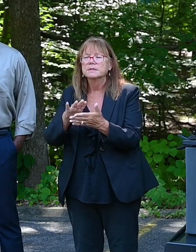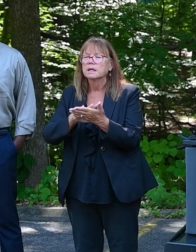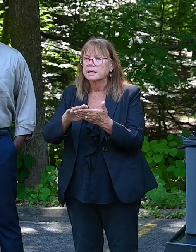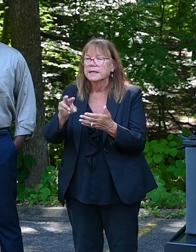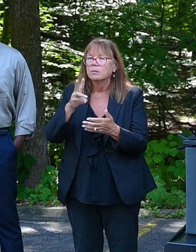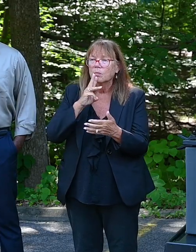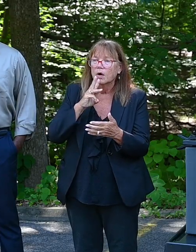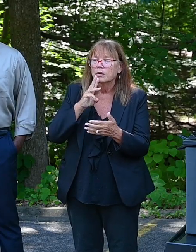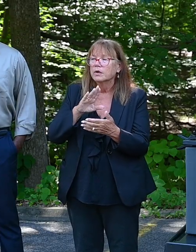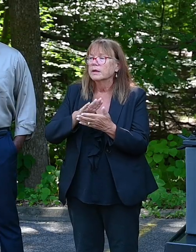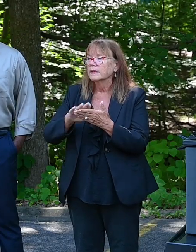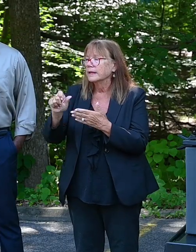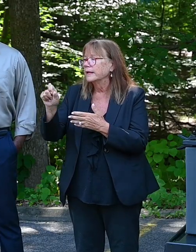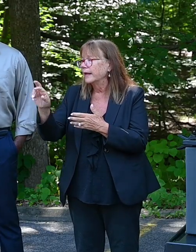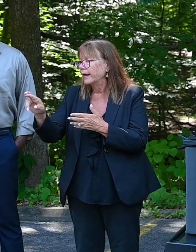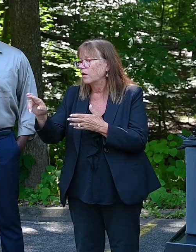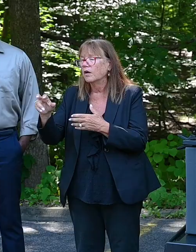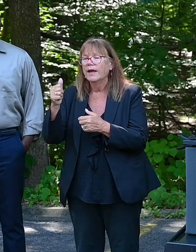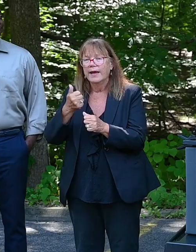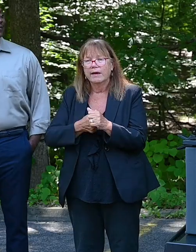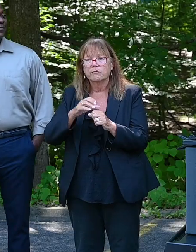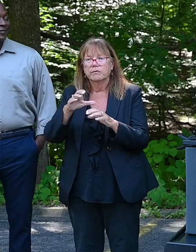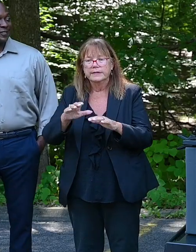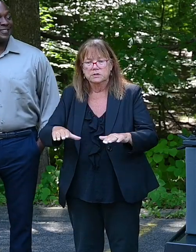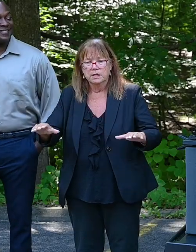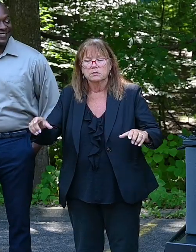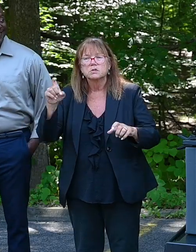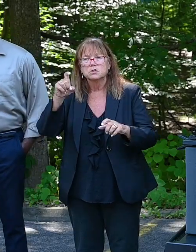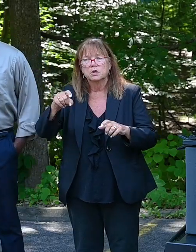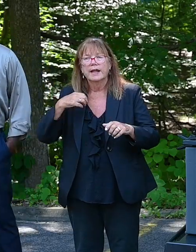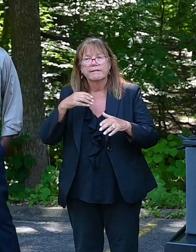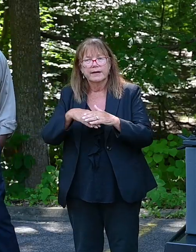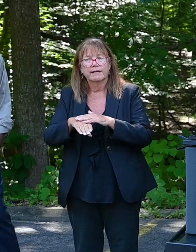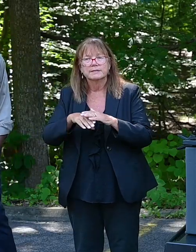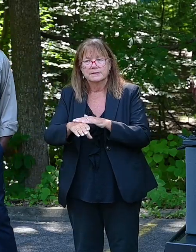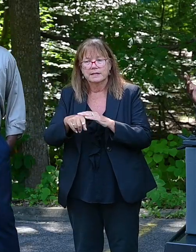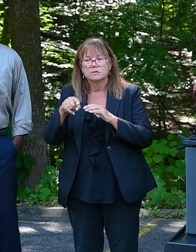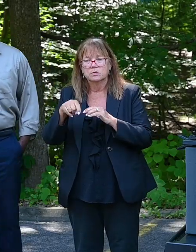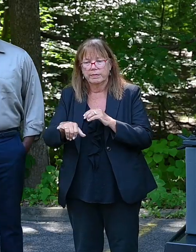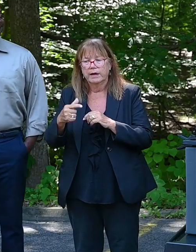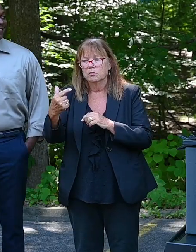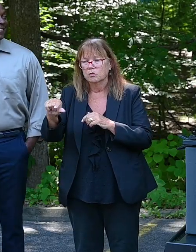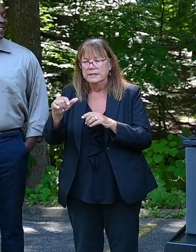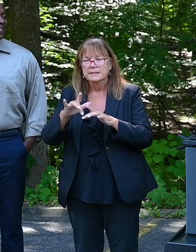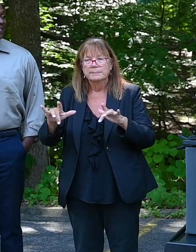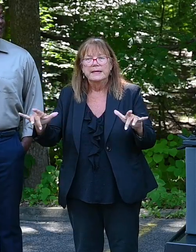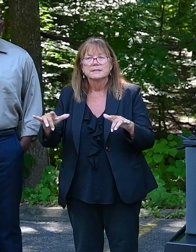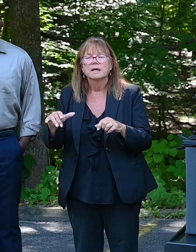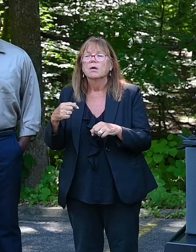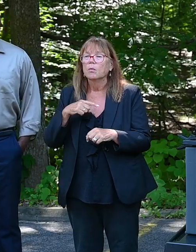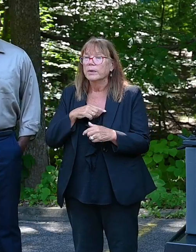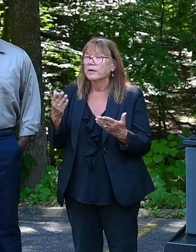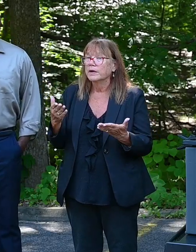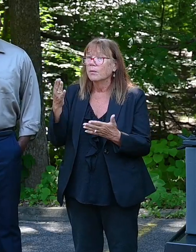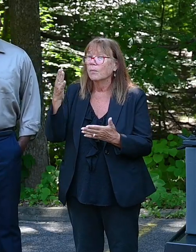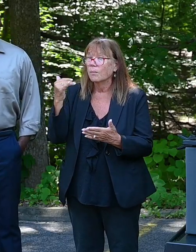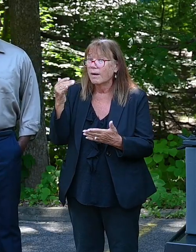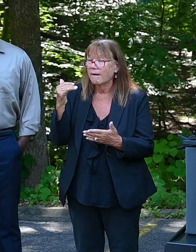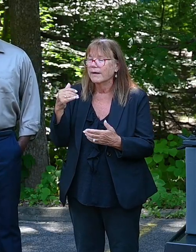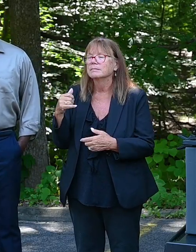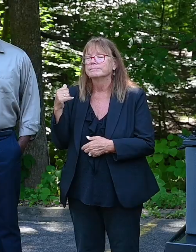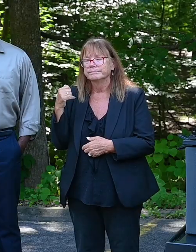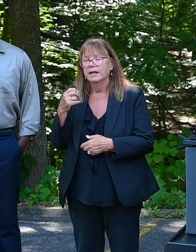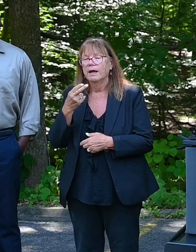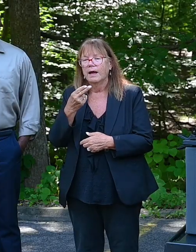green space. I want to, of course, thank the Watermont Swim Club, but we are here because of County Executive Calvin Ball and